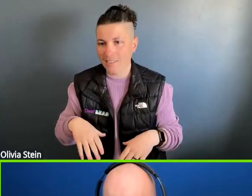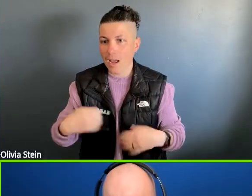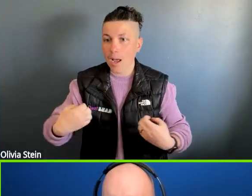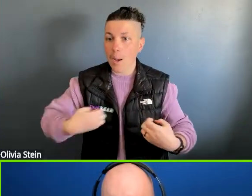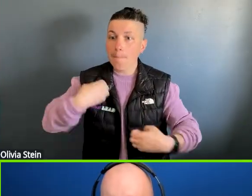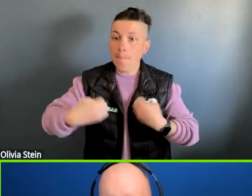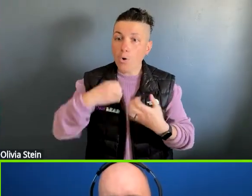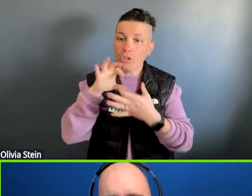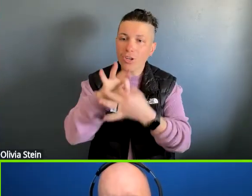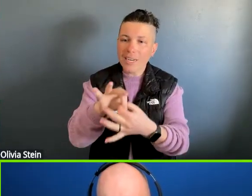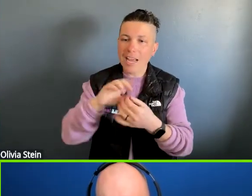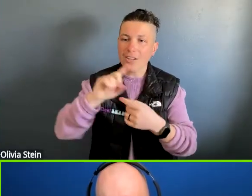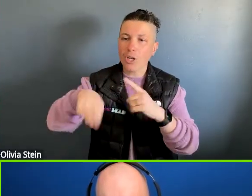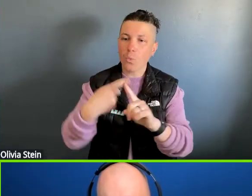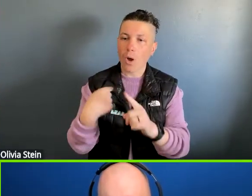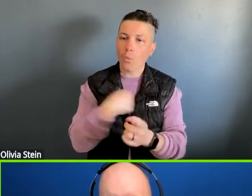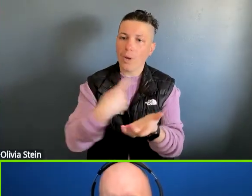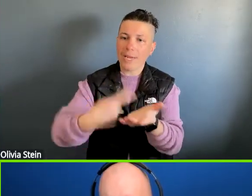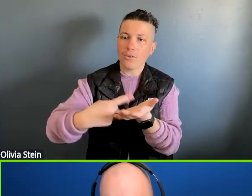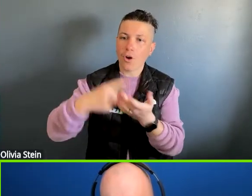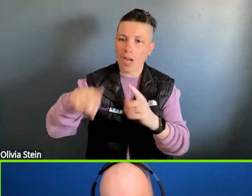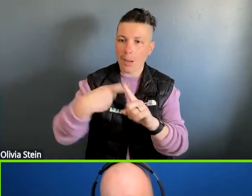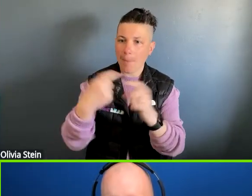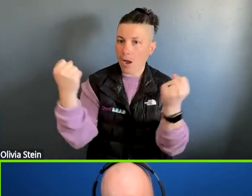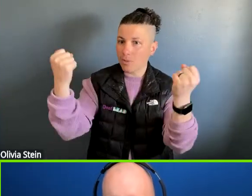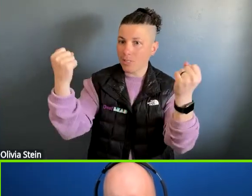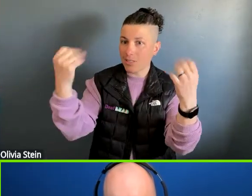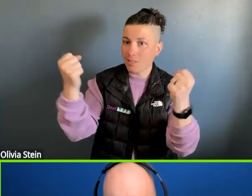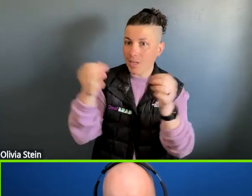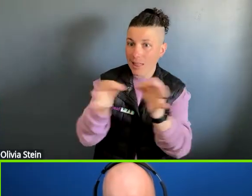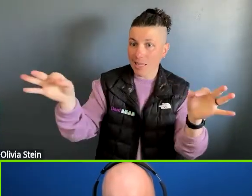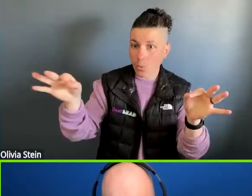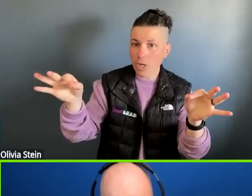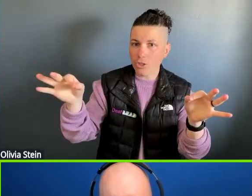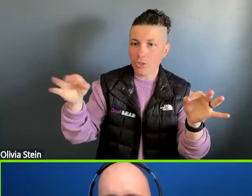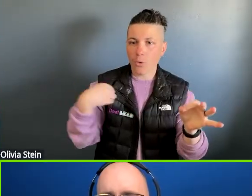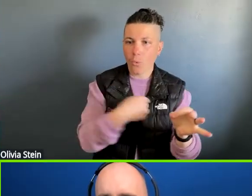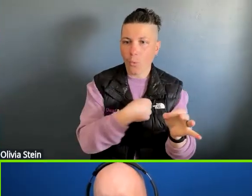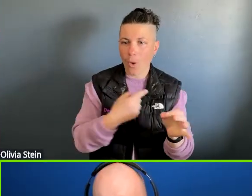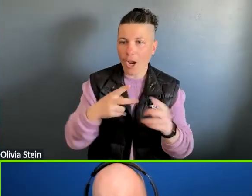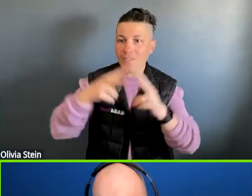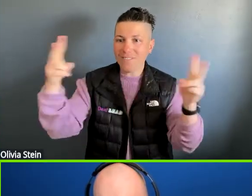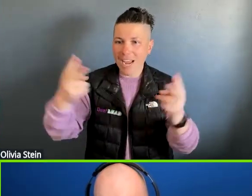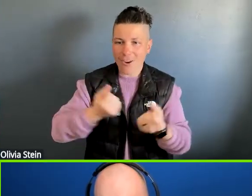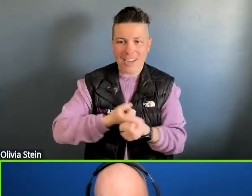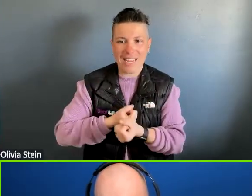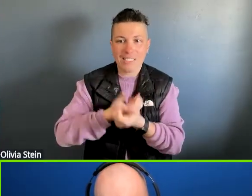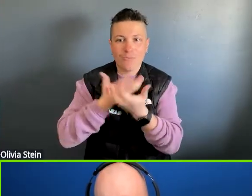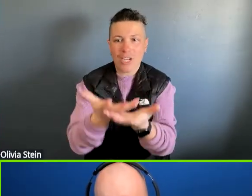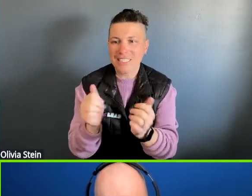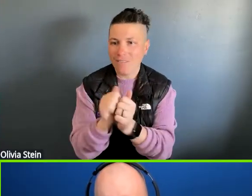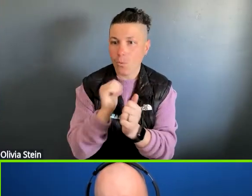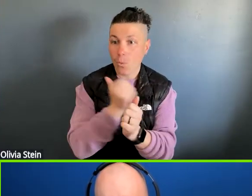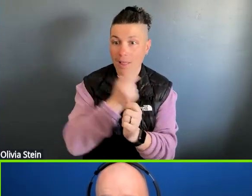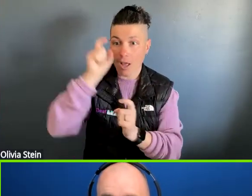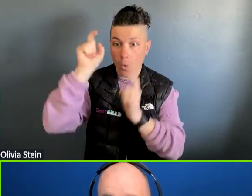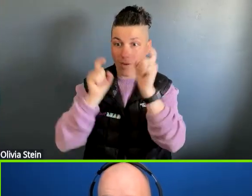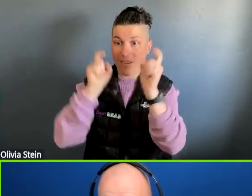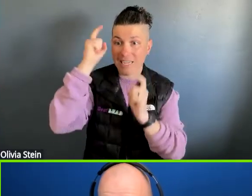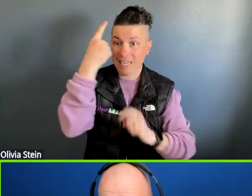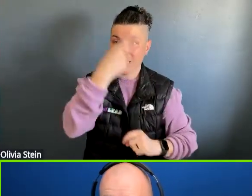Another aspect of this is the emotional connection between the visitor and the crisis counselor. Talking about sign language, we are